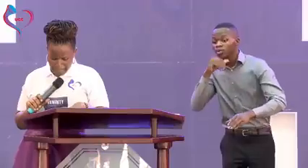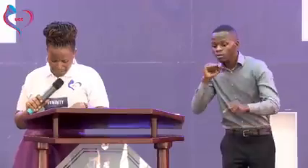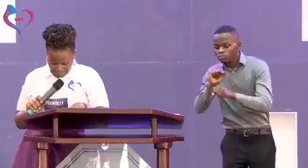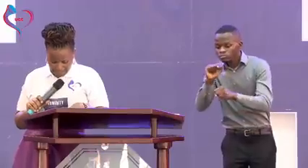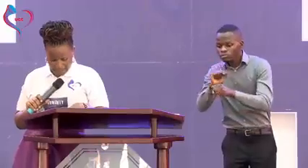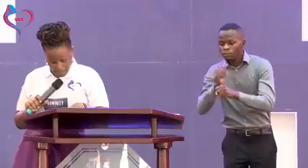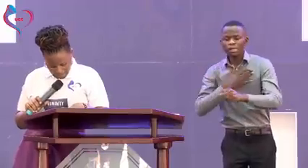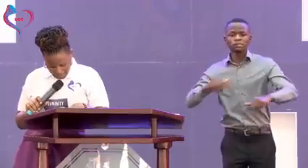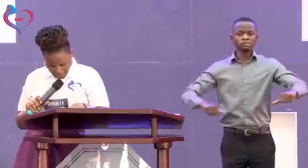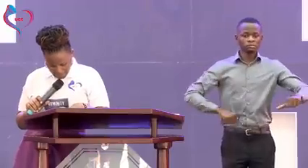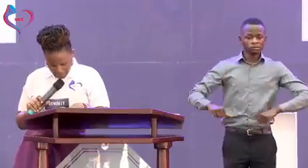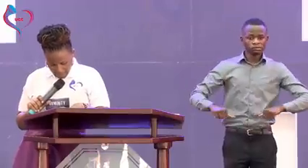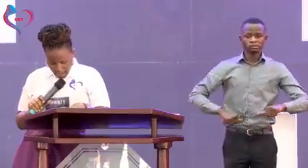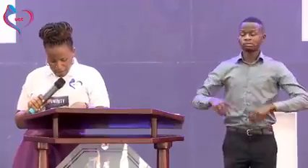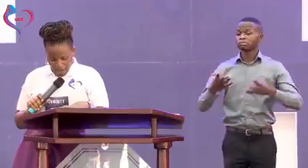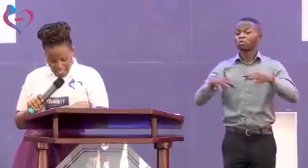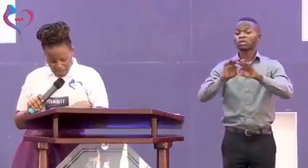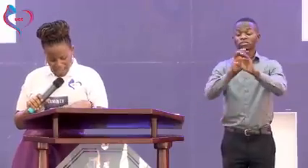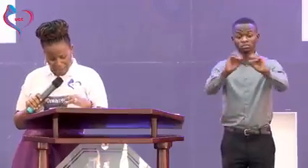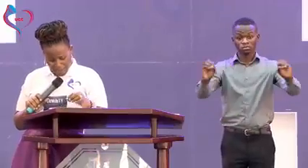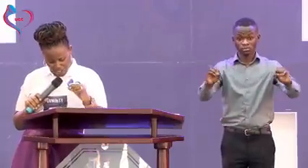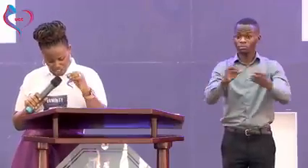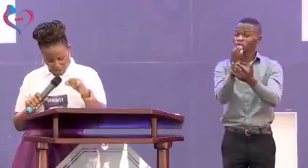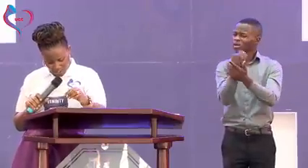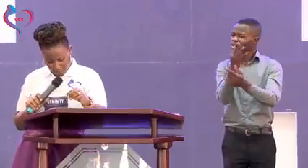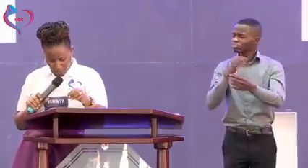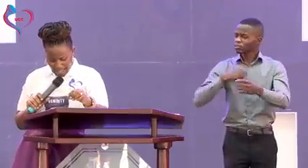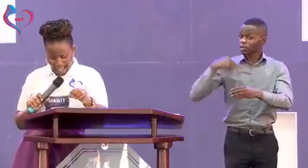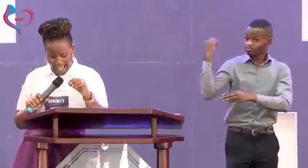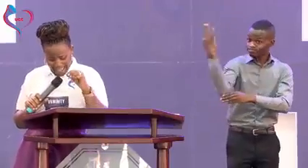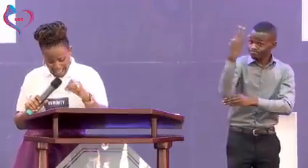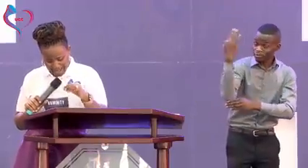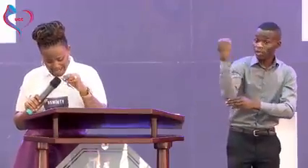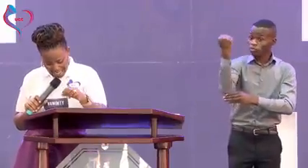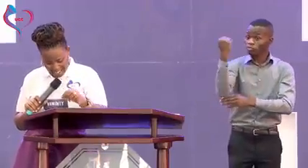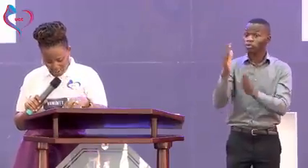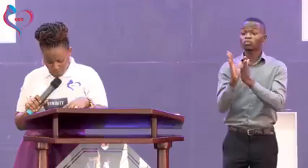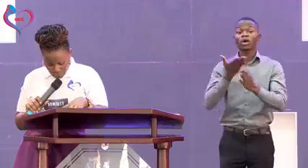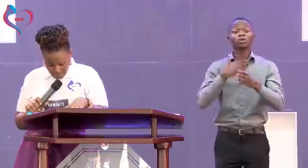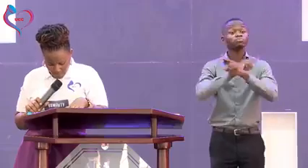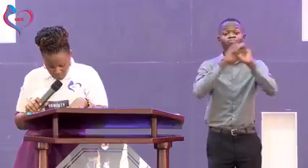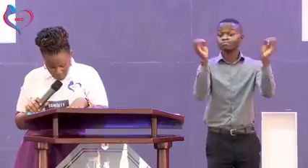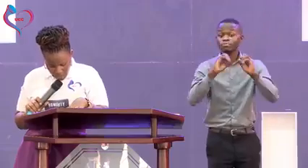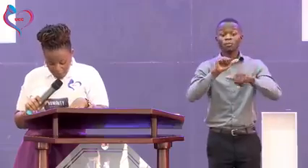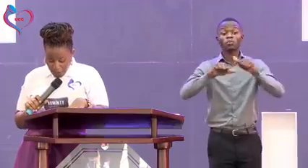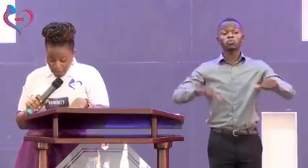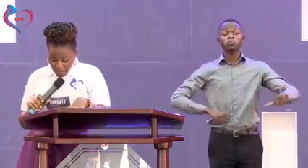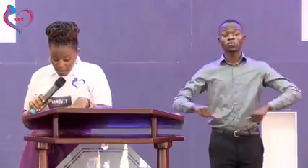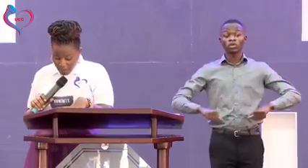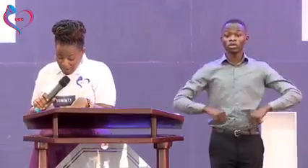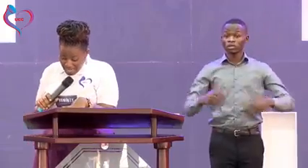make my boasting void. For if I preach the gospel, I have nothing to boast of,